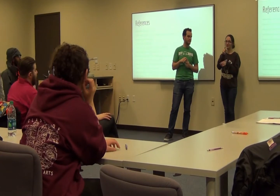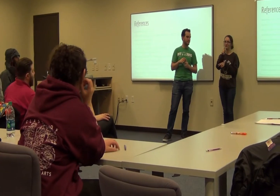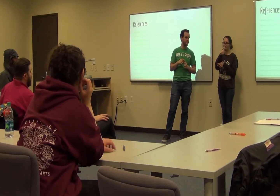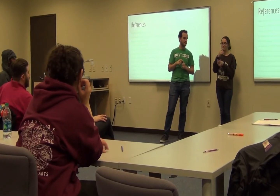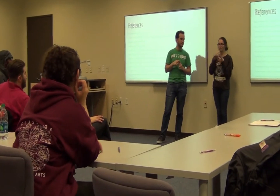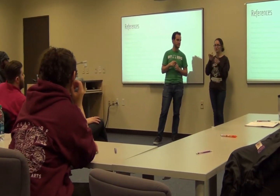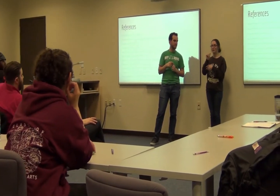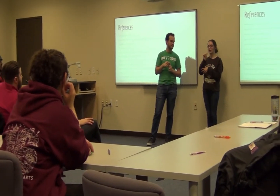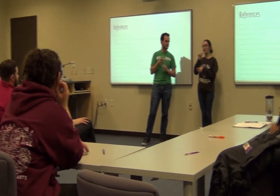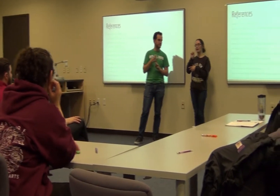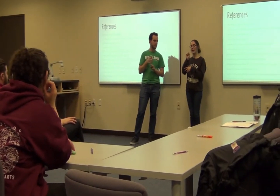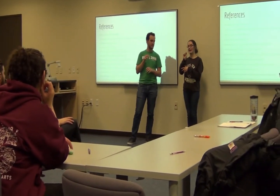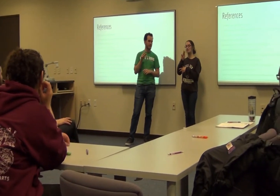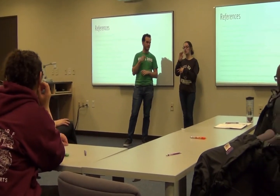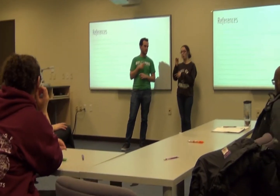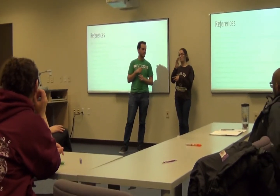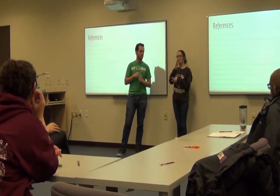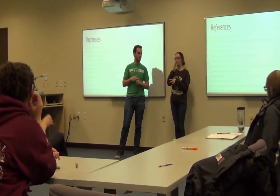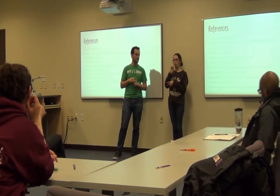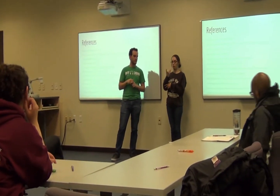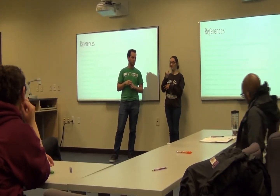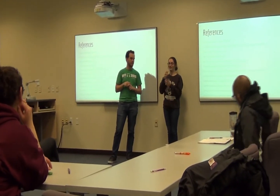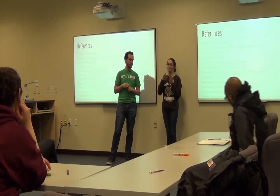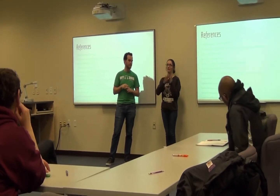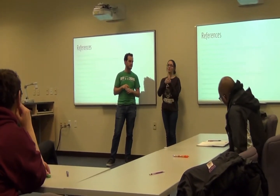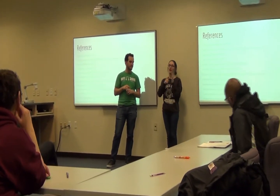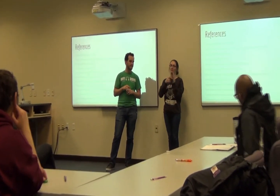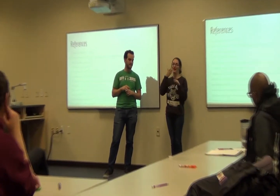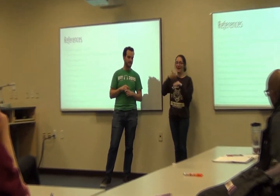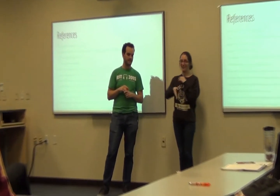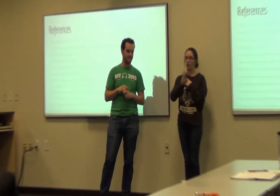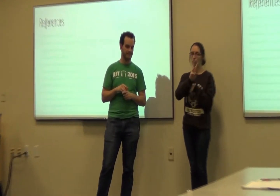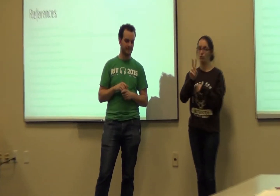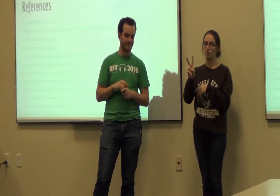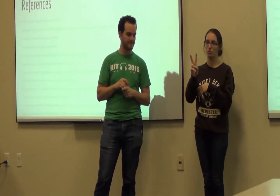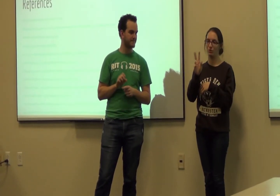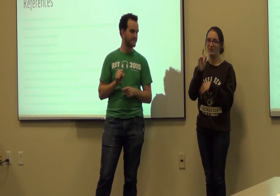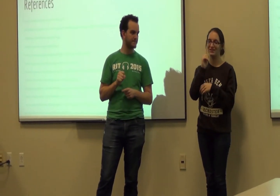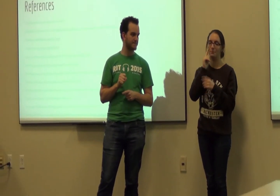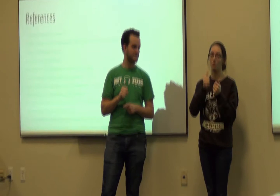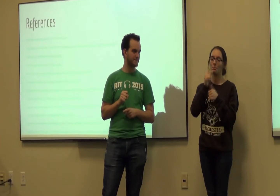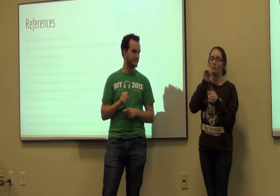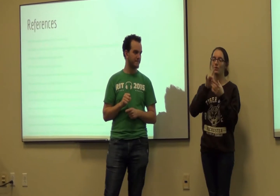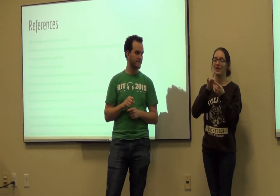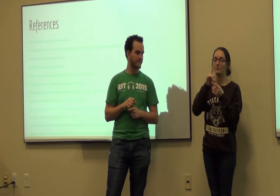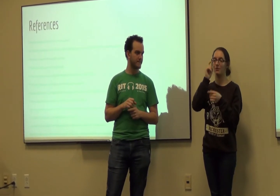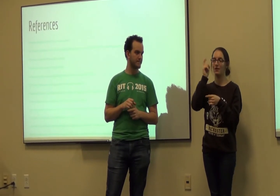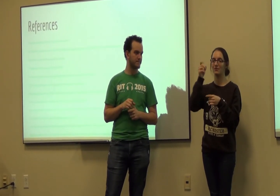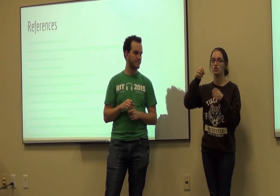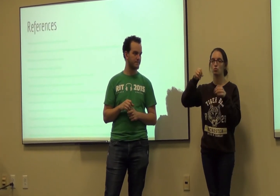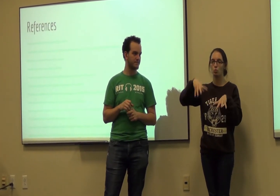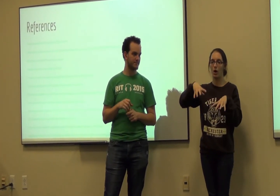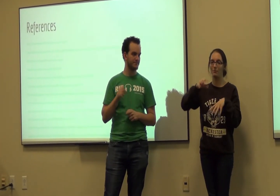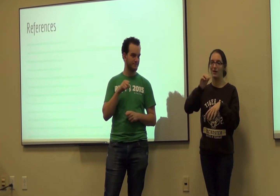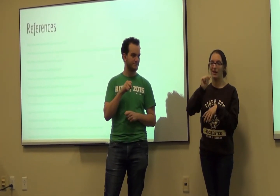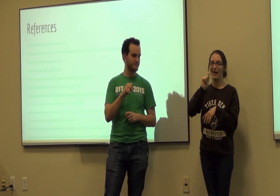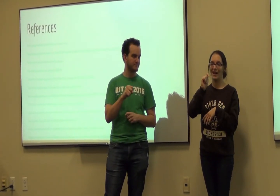Yeah, that was, Astro Boy became popular after World War II, and that was really